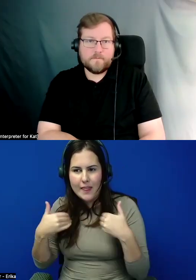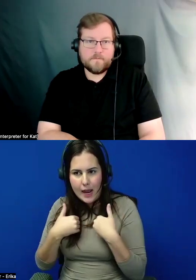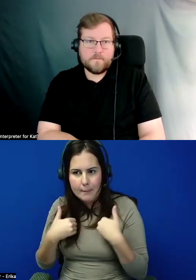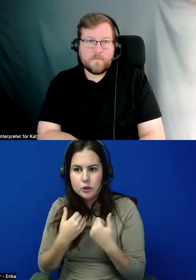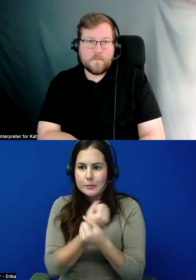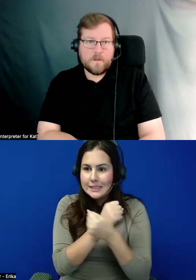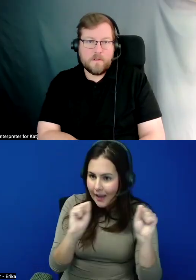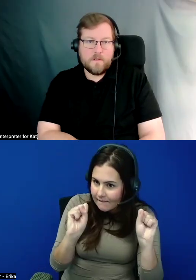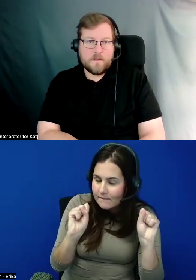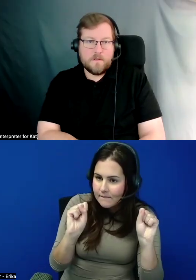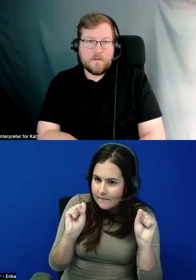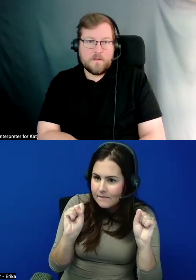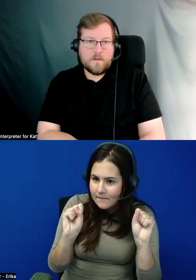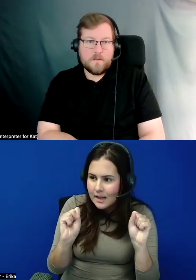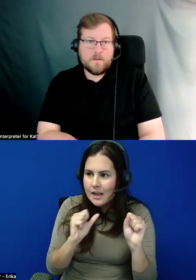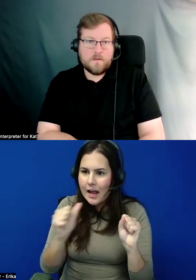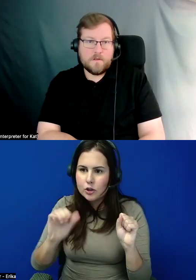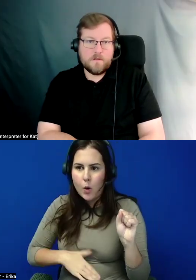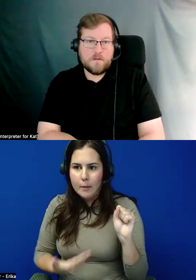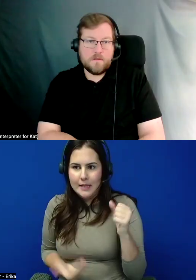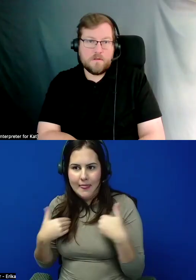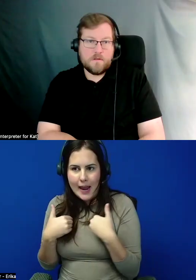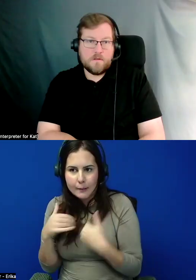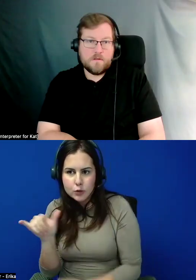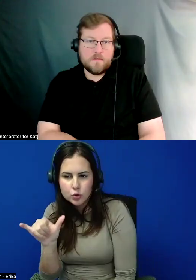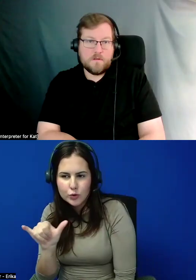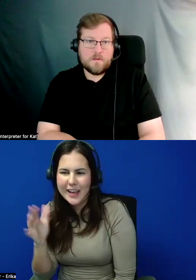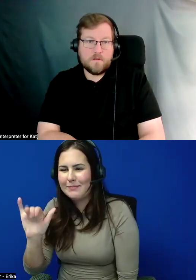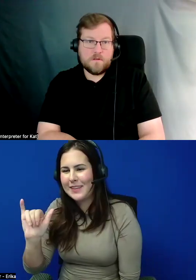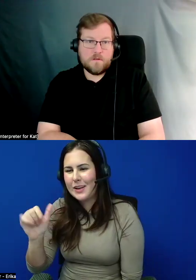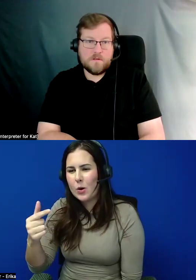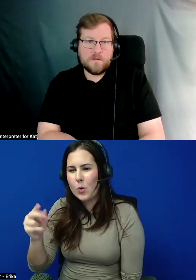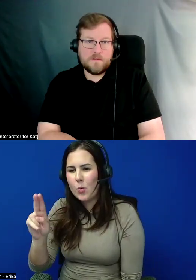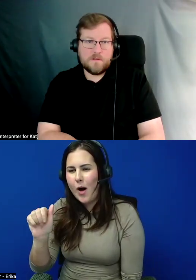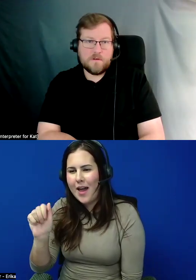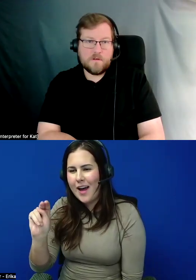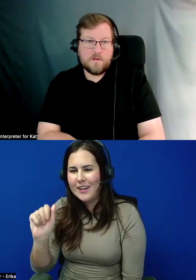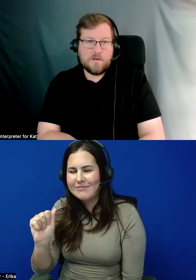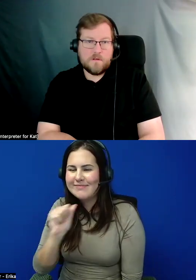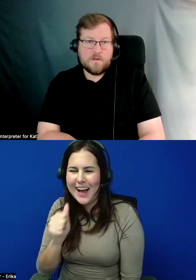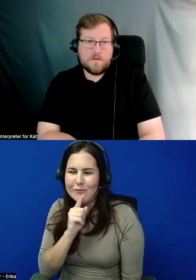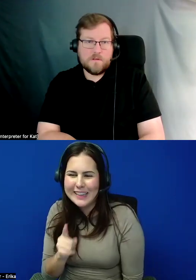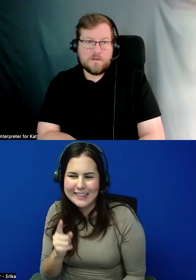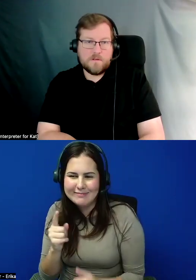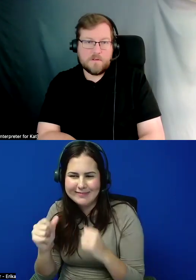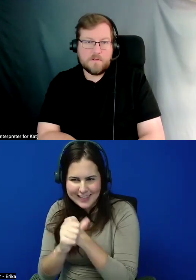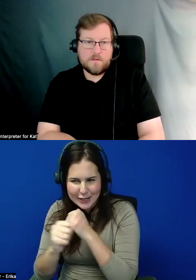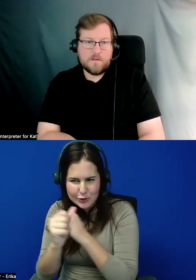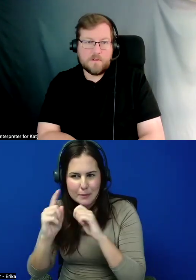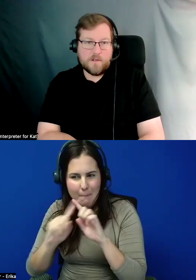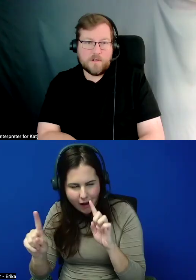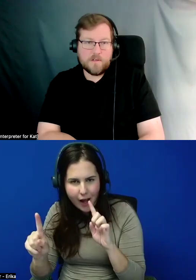and not to upset the animal. Like iguanas aren't dangerous; they can bite you, but they're not going to bite you like really